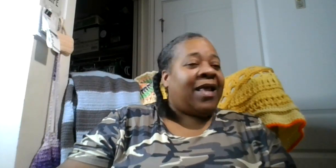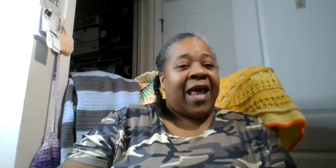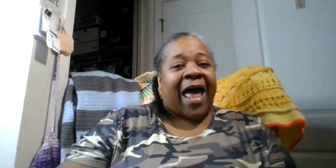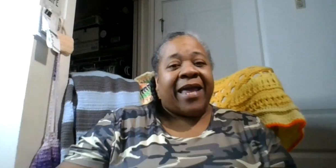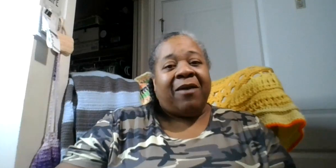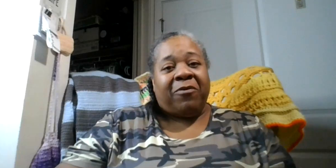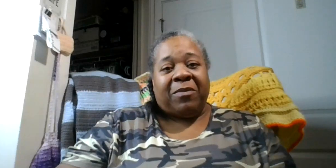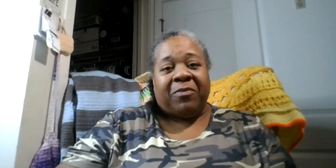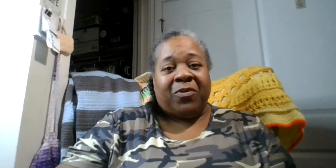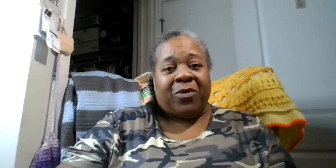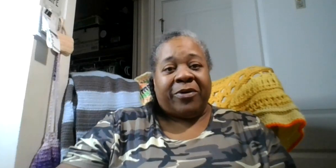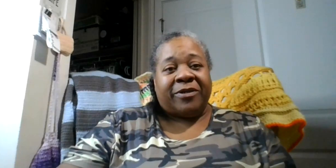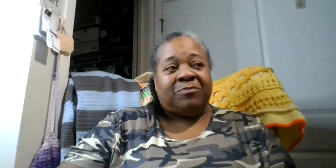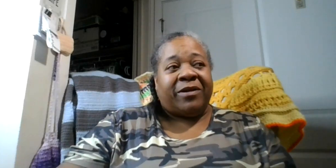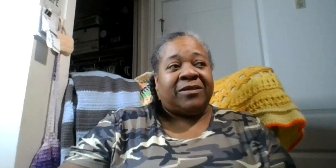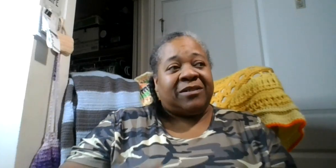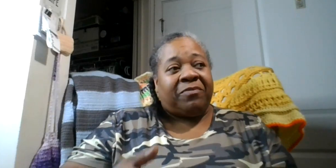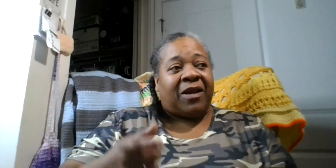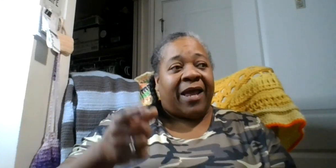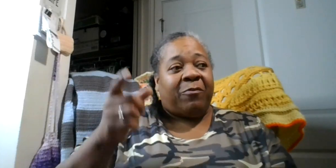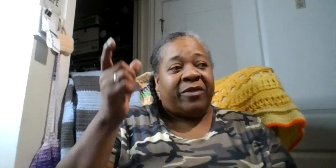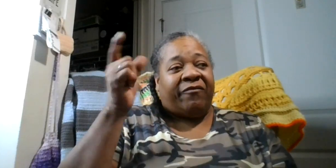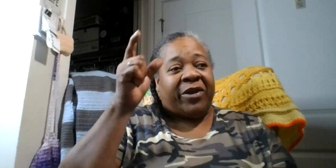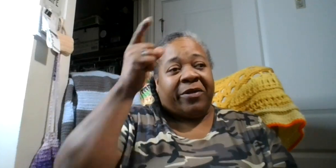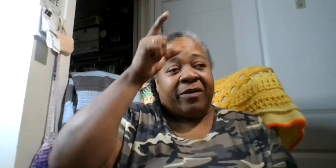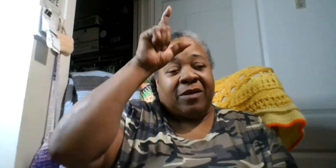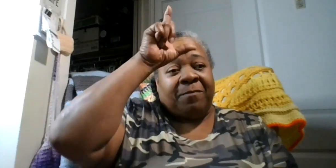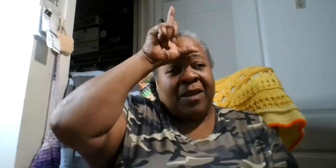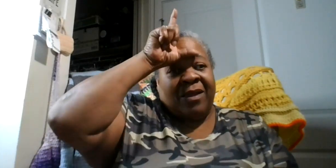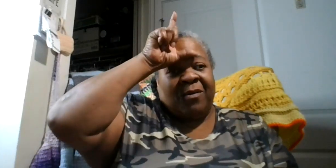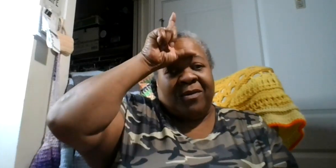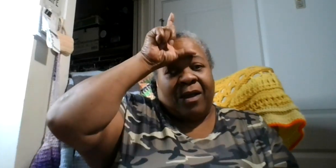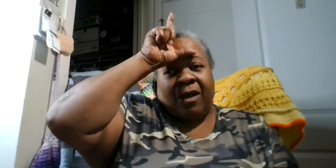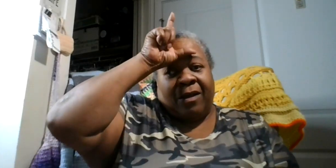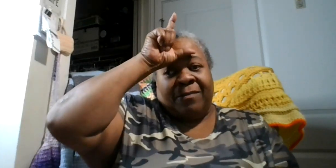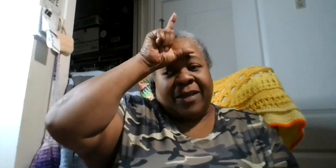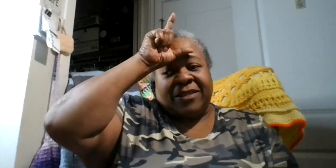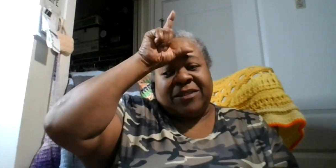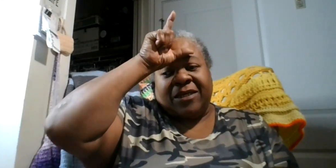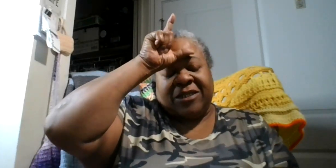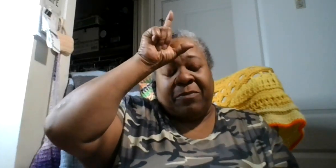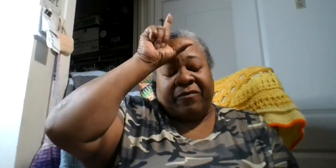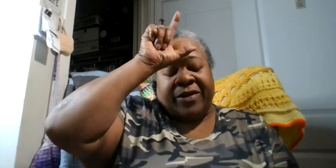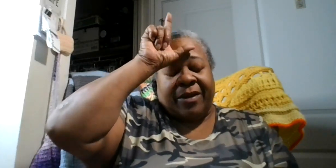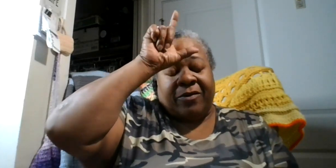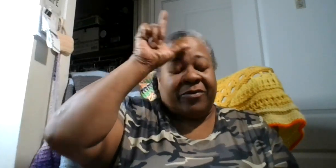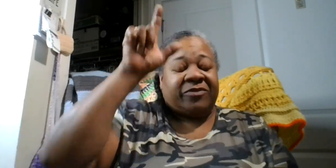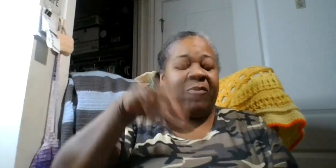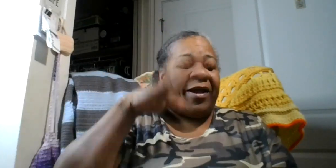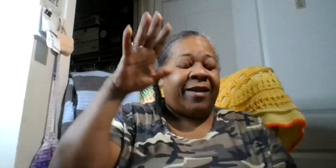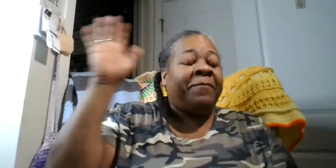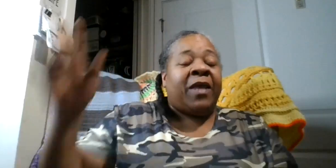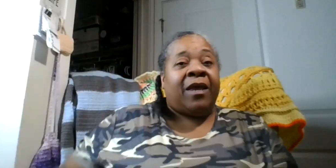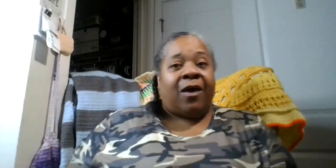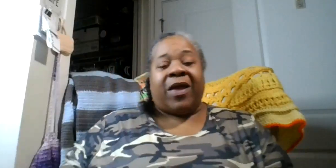I can't remember the words, but it's something like with the finger and the thumb, like the shape of an L on his forehead. Okay, but you